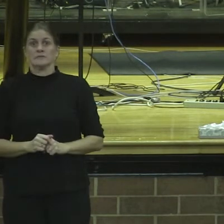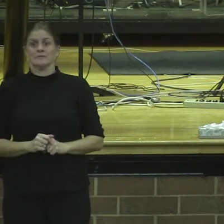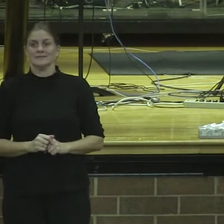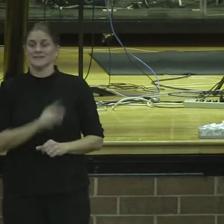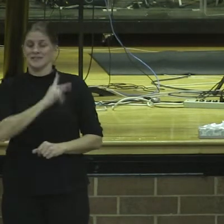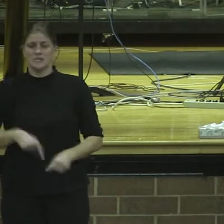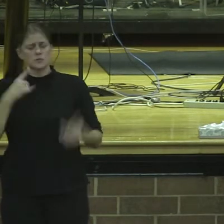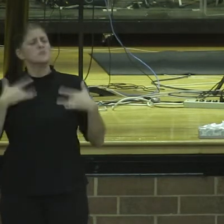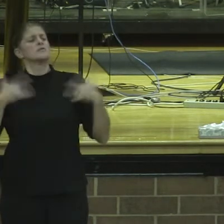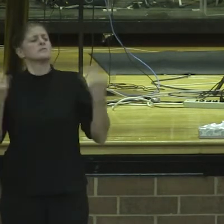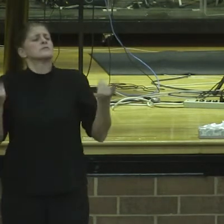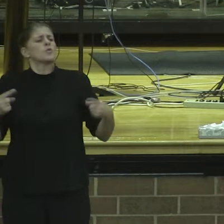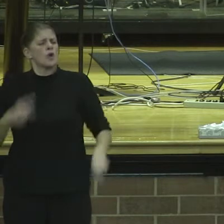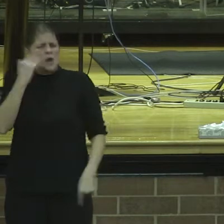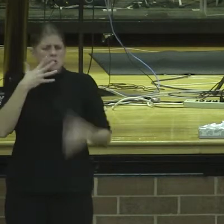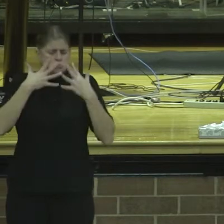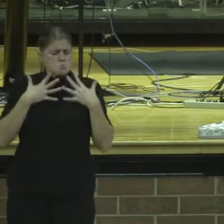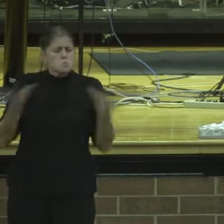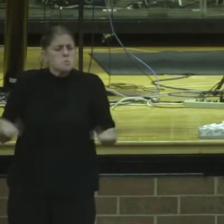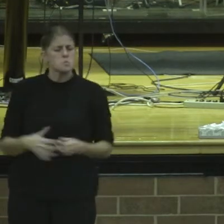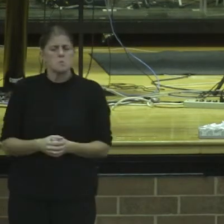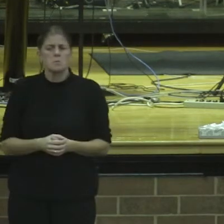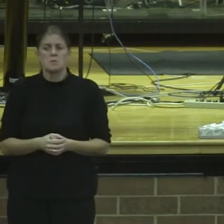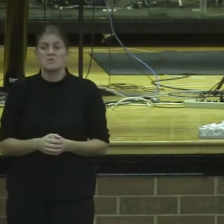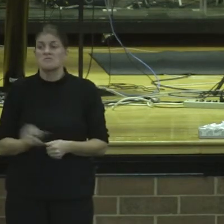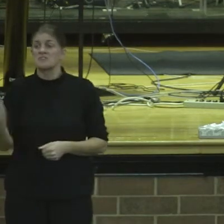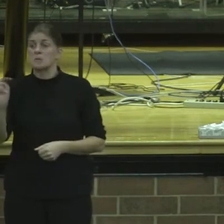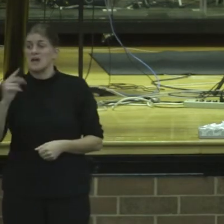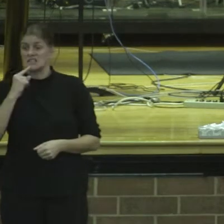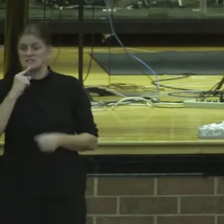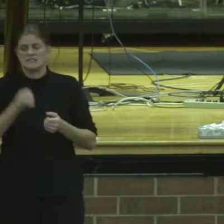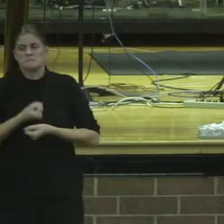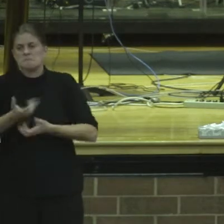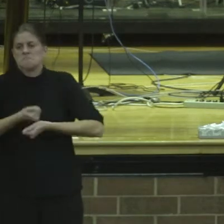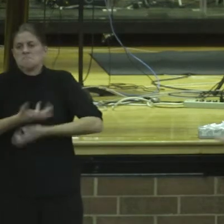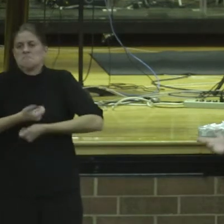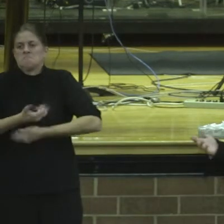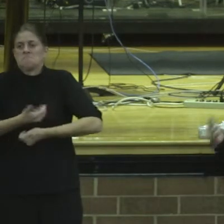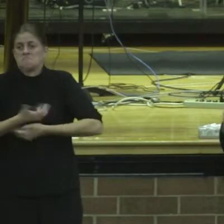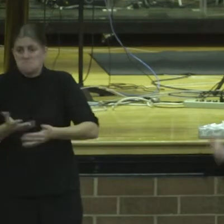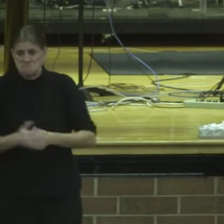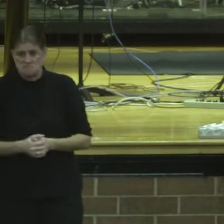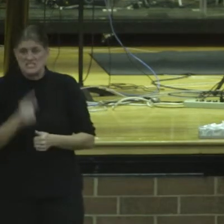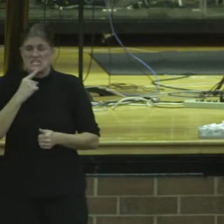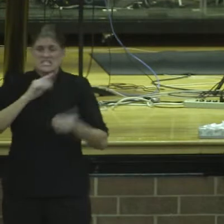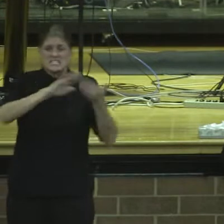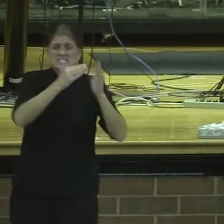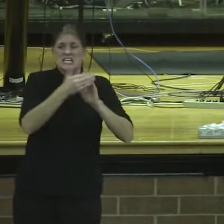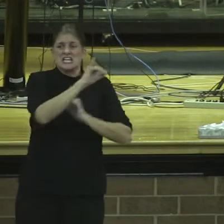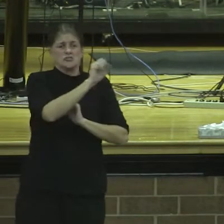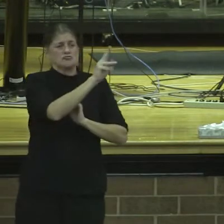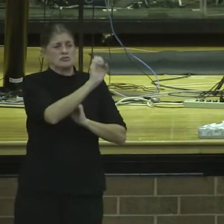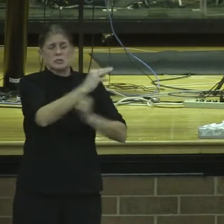So the king says, what's up? What's going on? Why is your face downcast? And Nehemiah tells him everything. He tells about Jerusalem, about the walls,